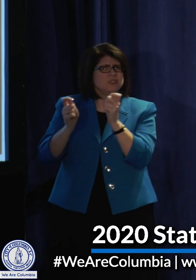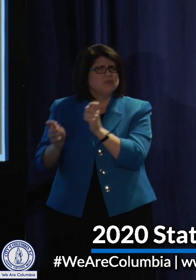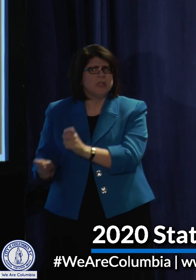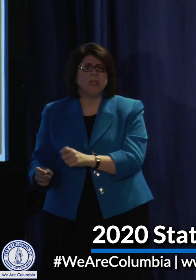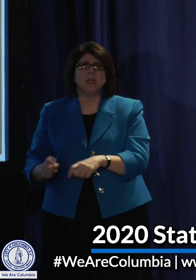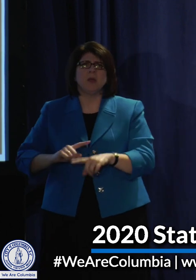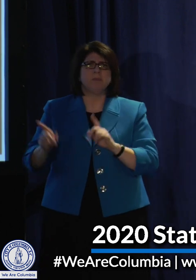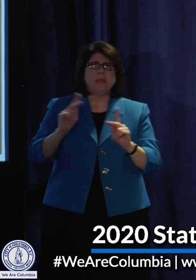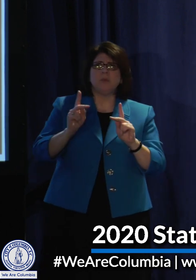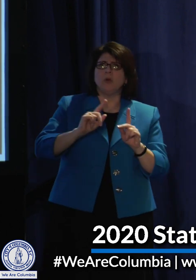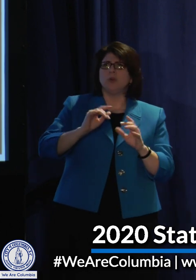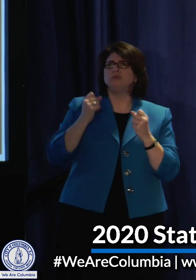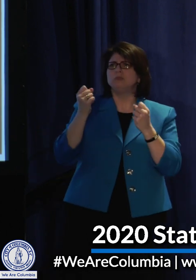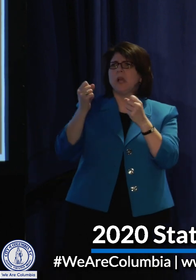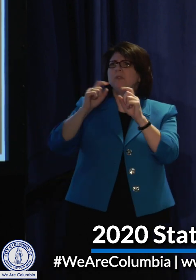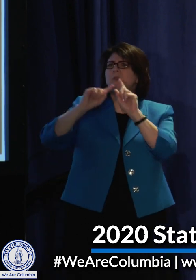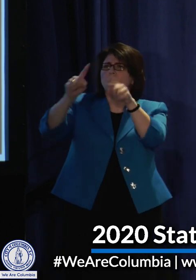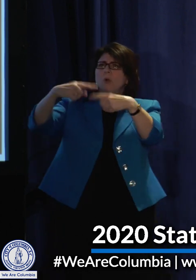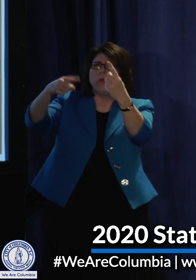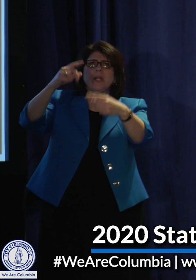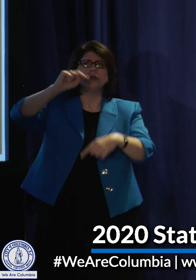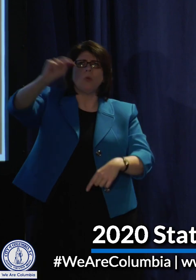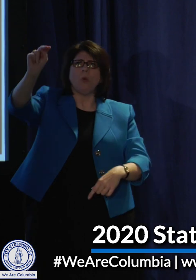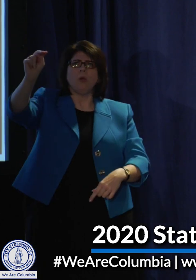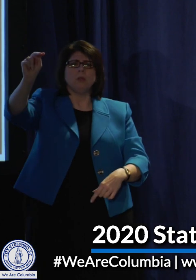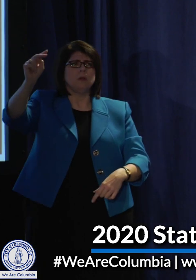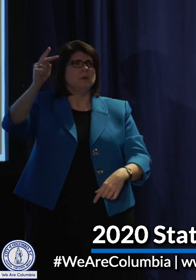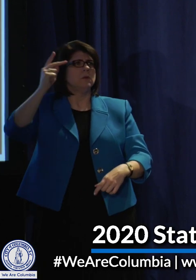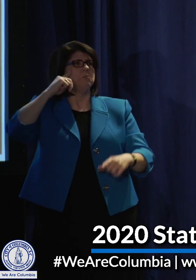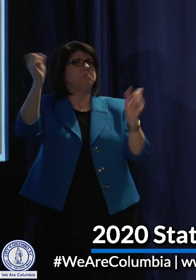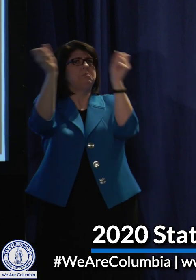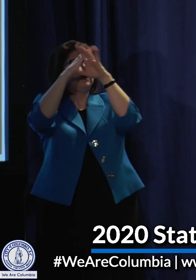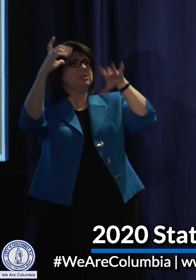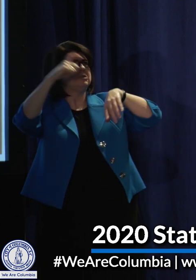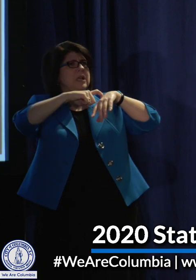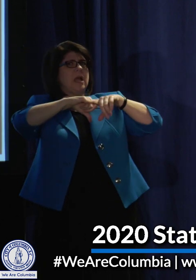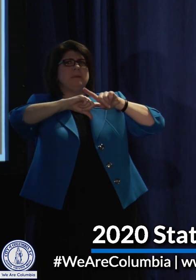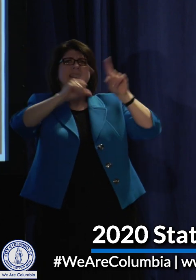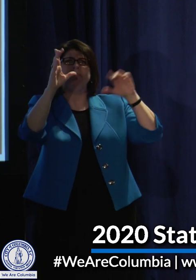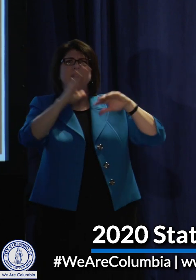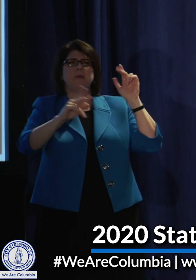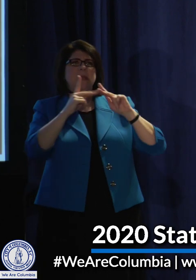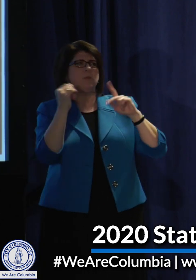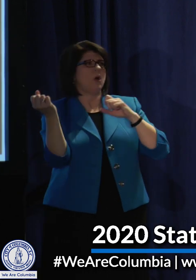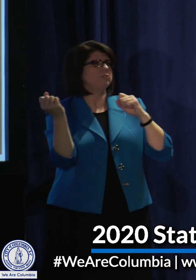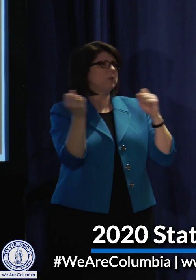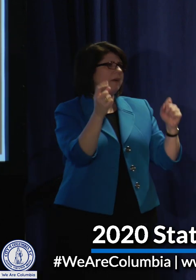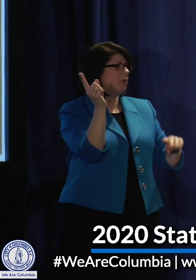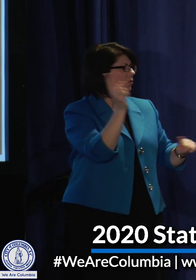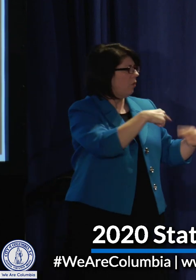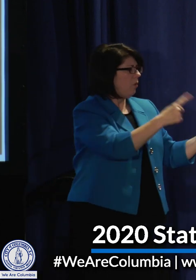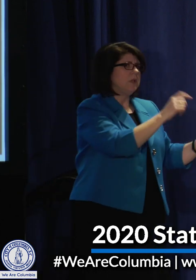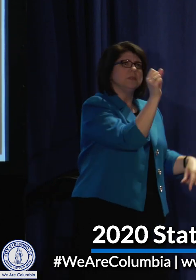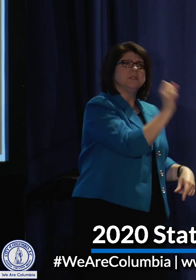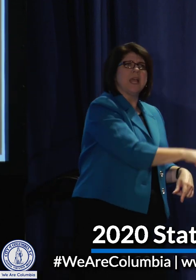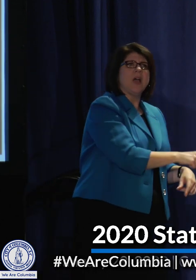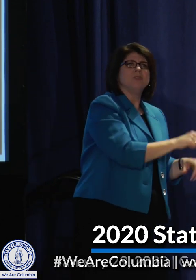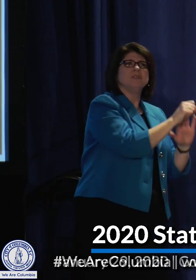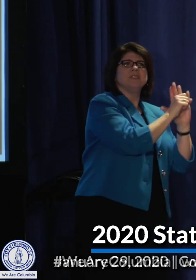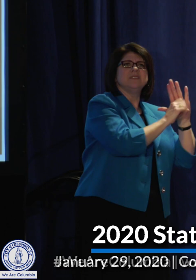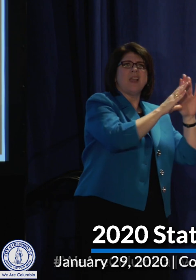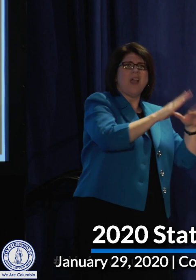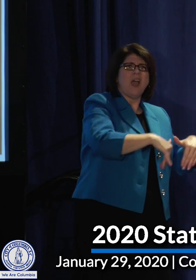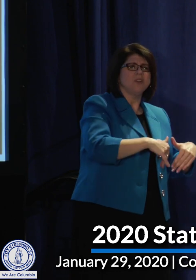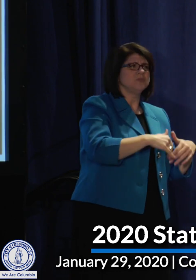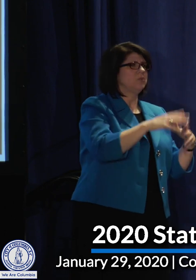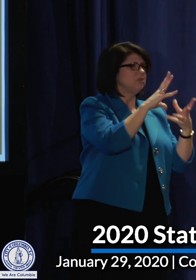going north towards City Hall see time differently from those headed south to the State House, where stories congeal